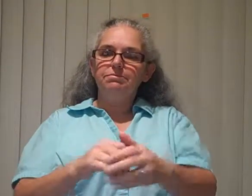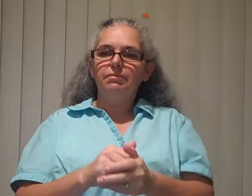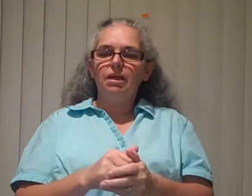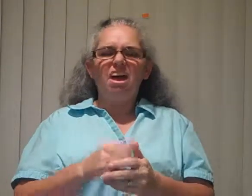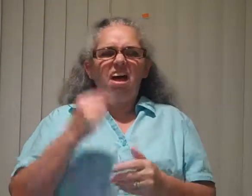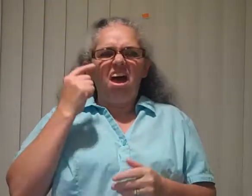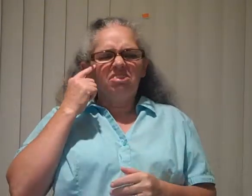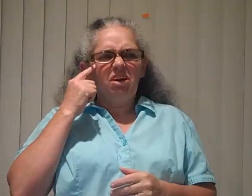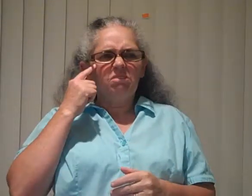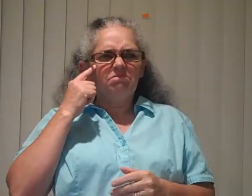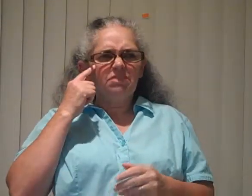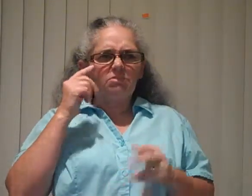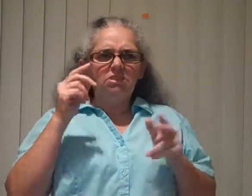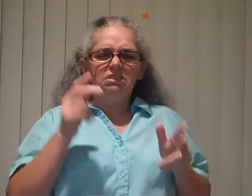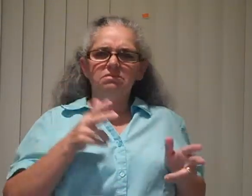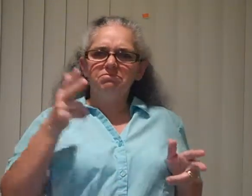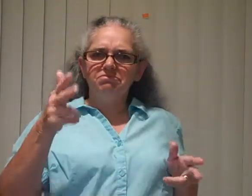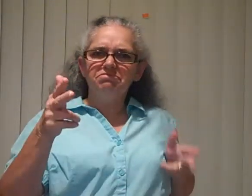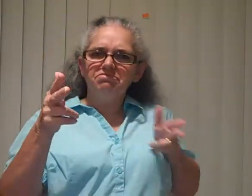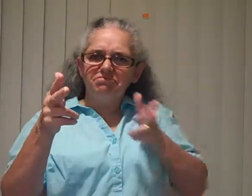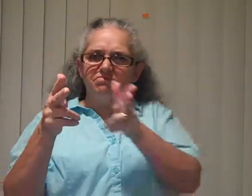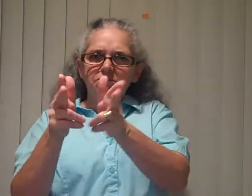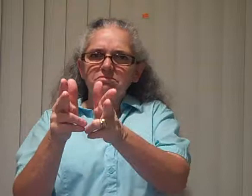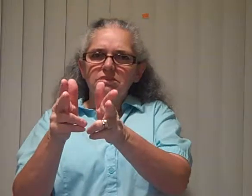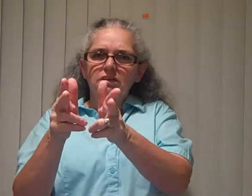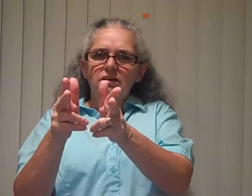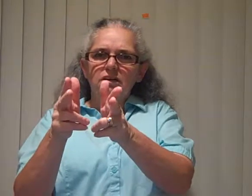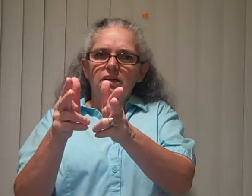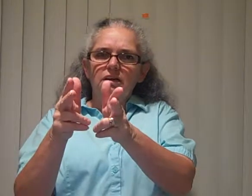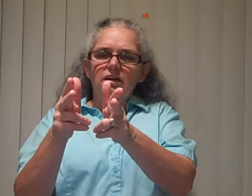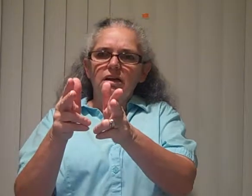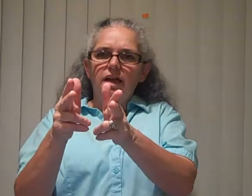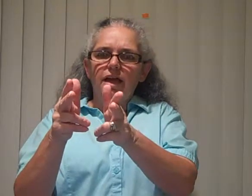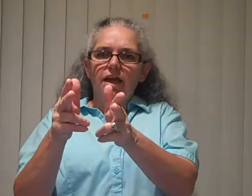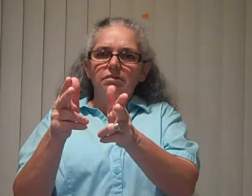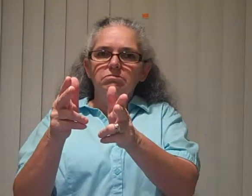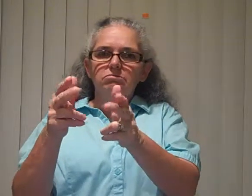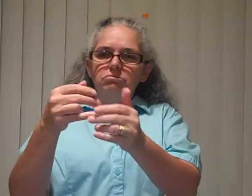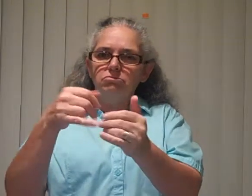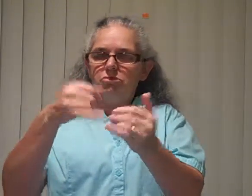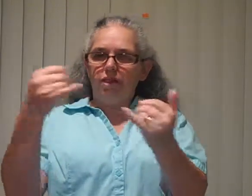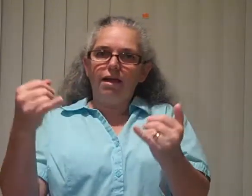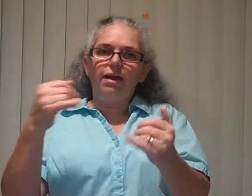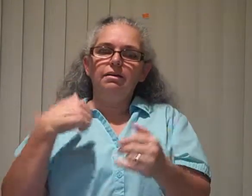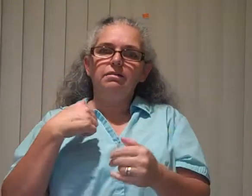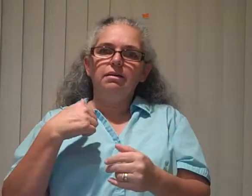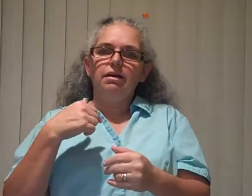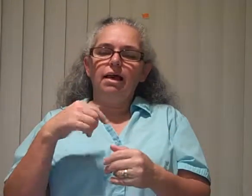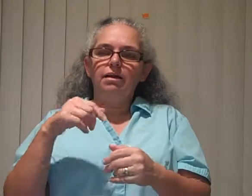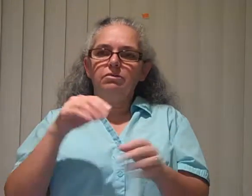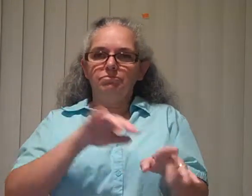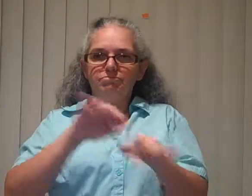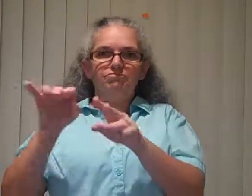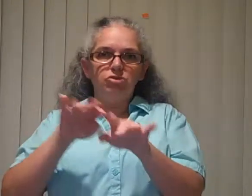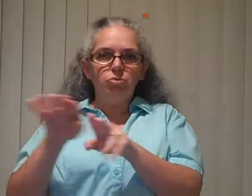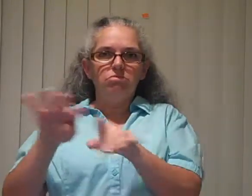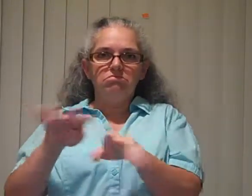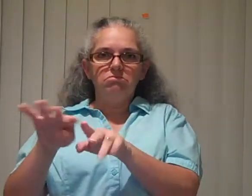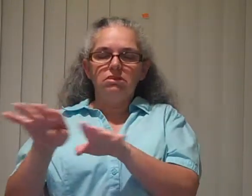refuel. But this results in you being in the mercy of the sea, being in control of your situation. So what happens is